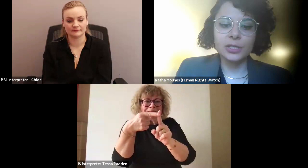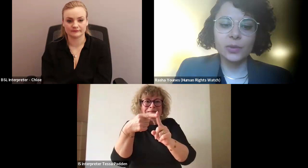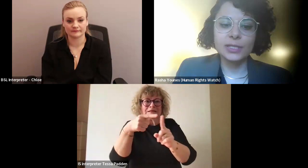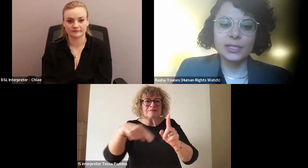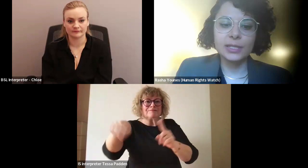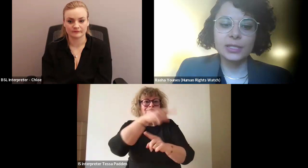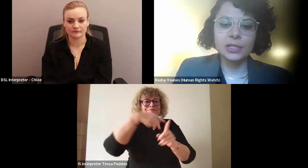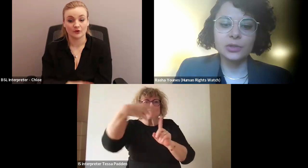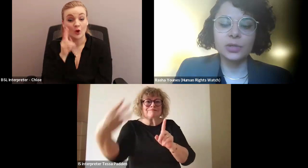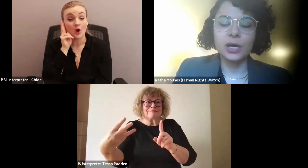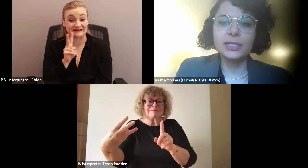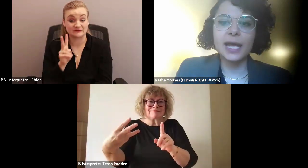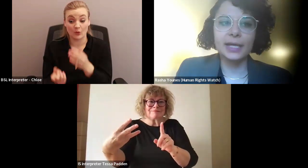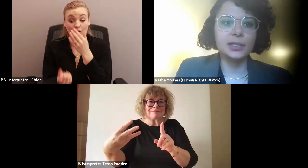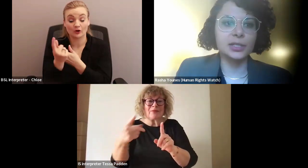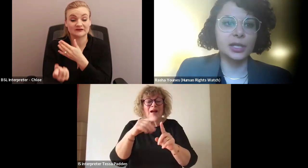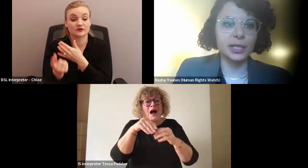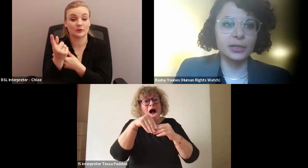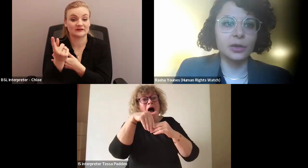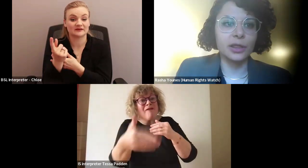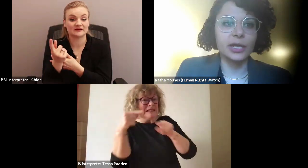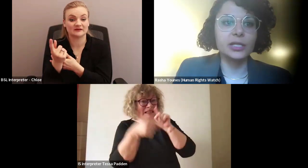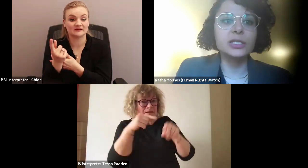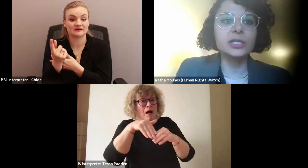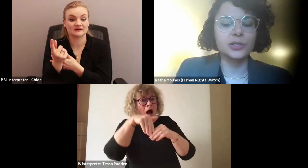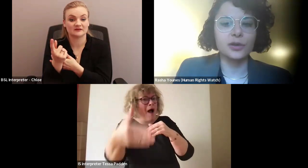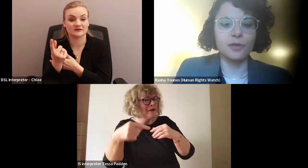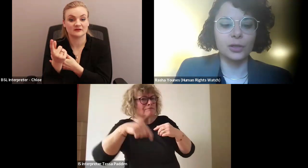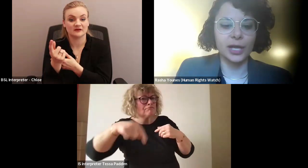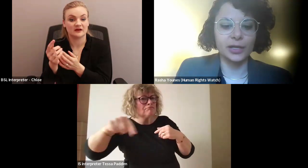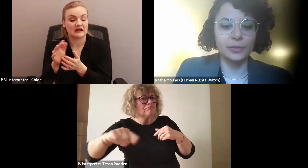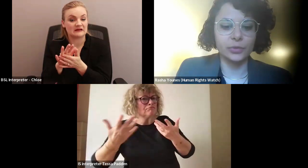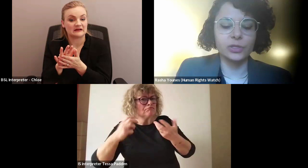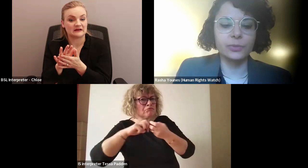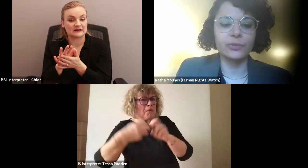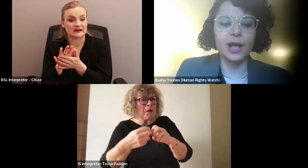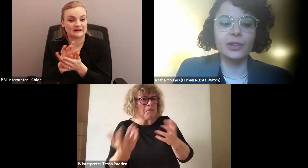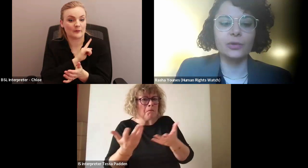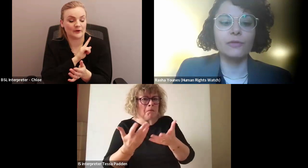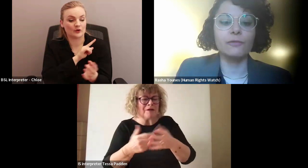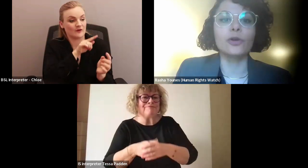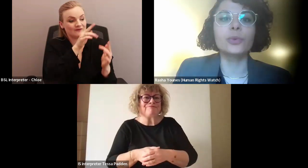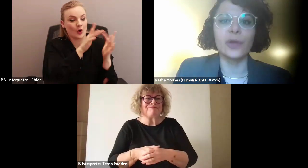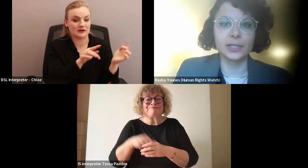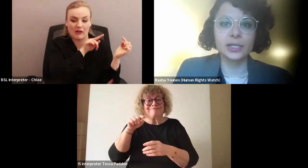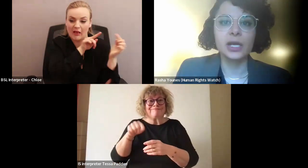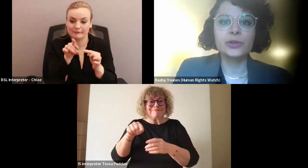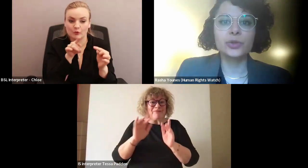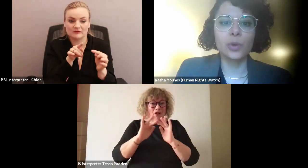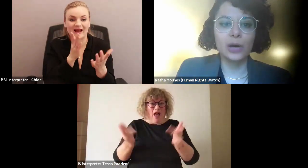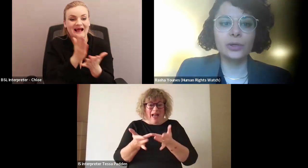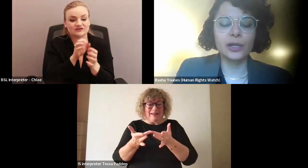these consequences do not end in the instance of online abuse, but rather